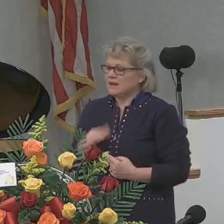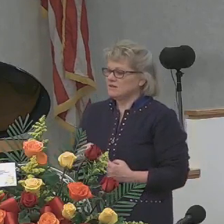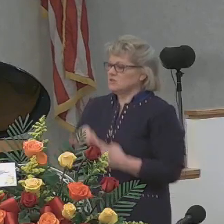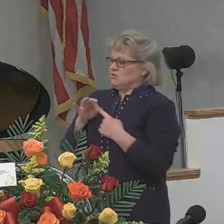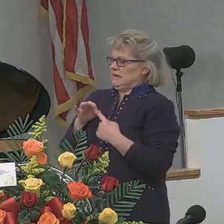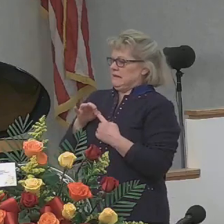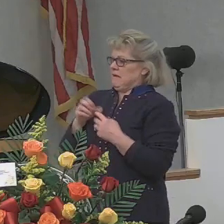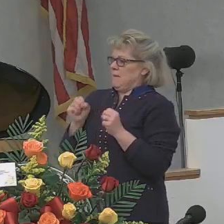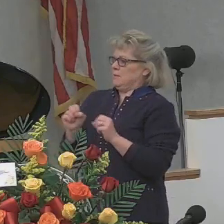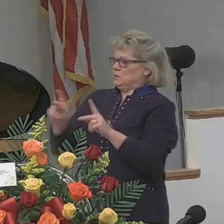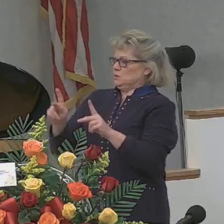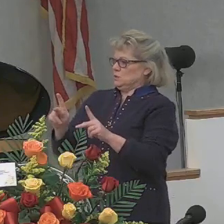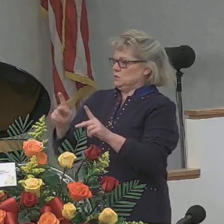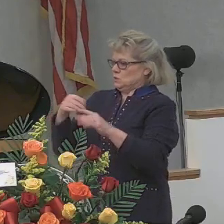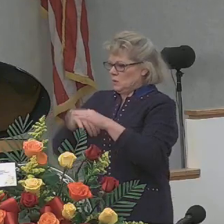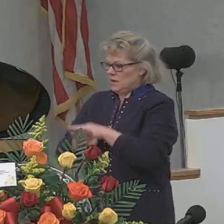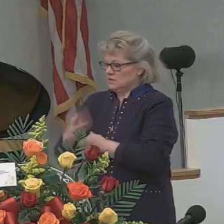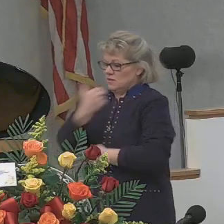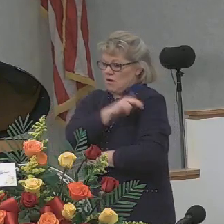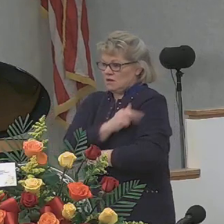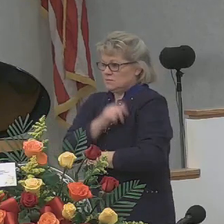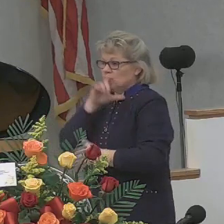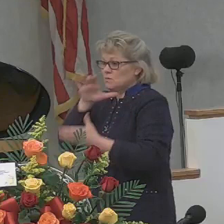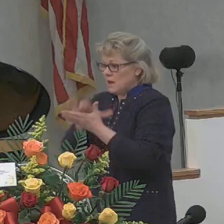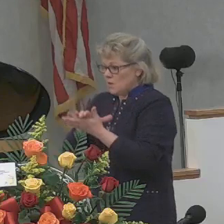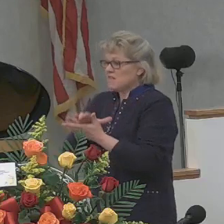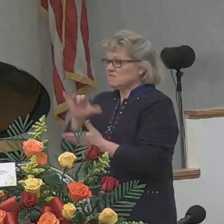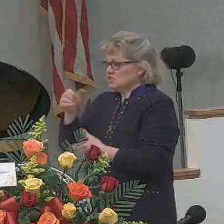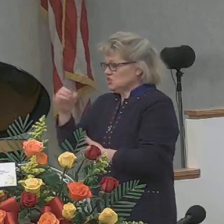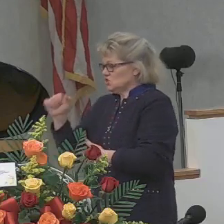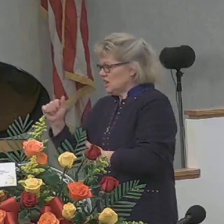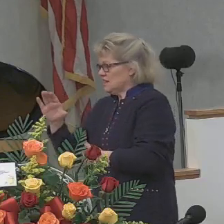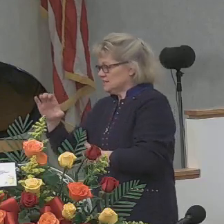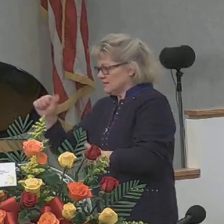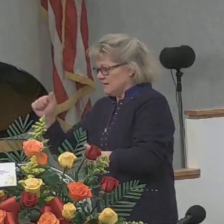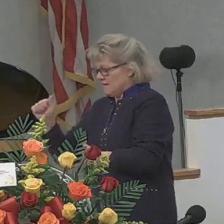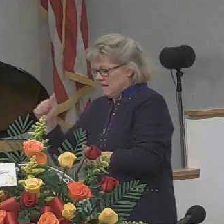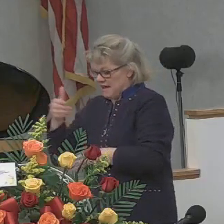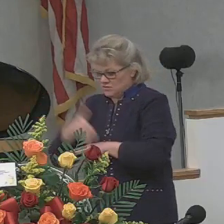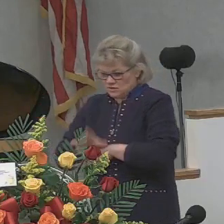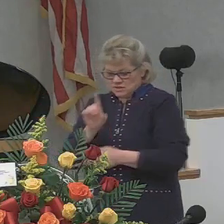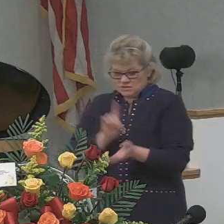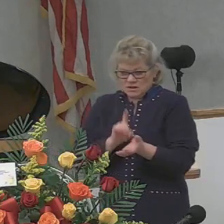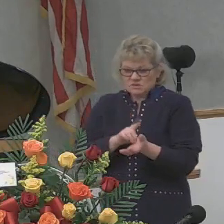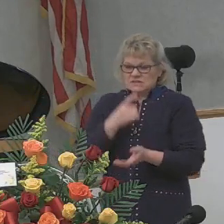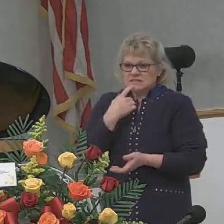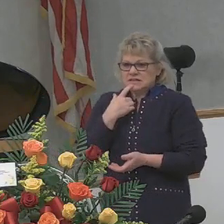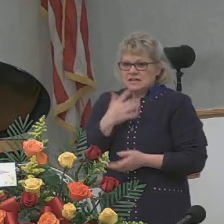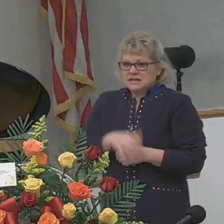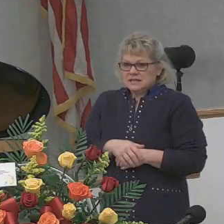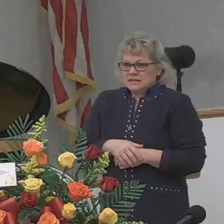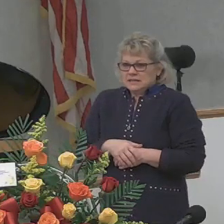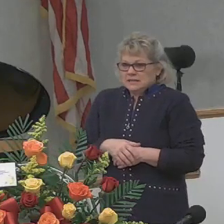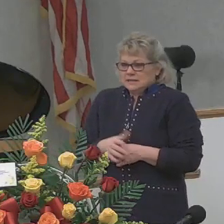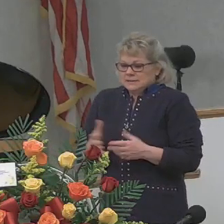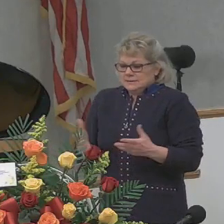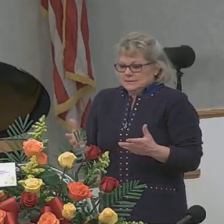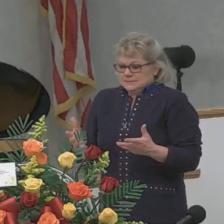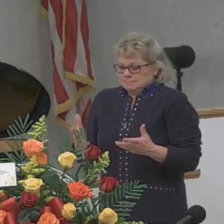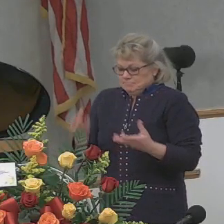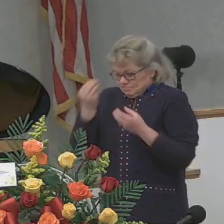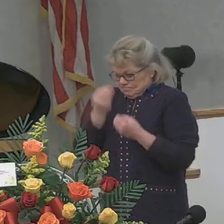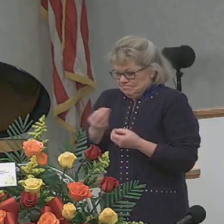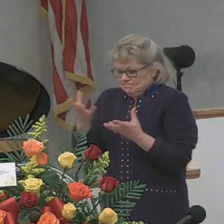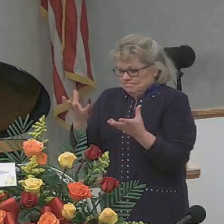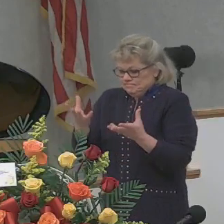to walk into the hospital room with my wife, Jessica, moments after the doctor walked out and just gave him the news